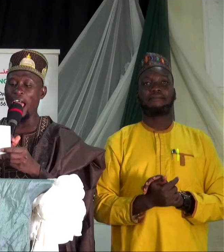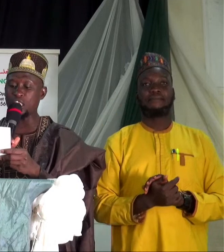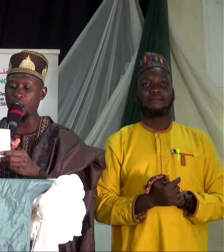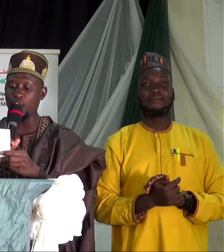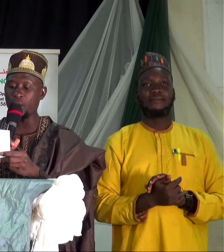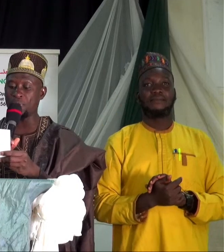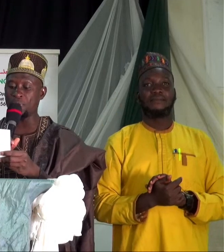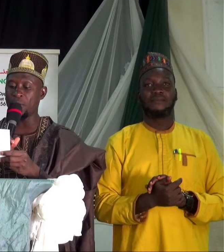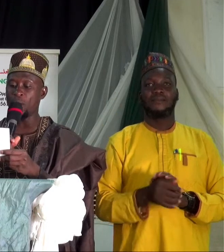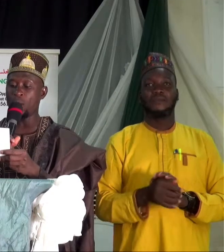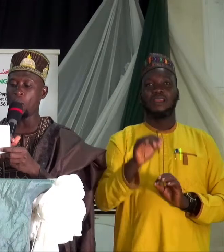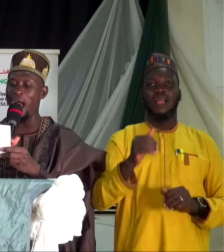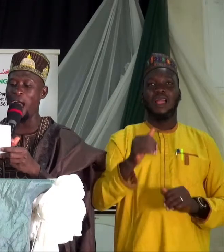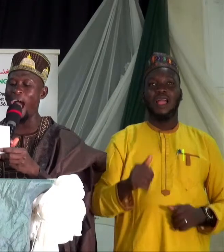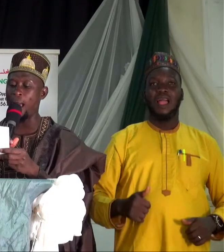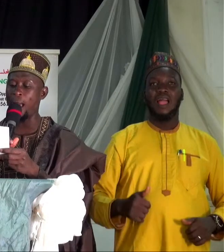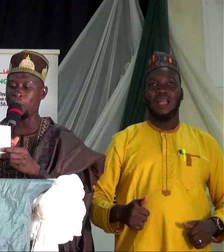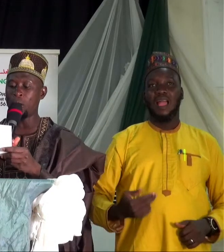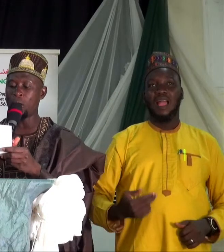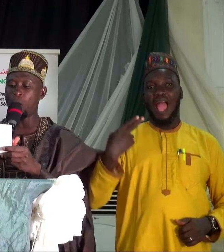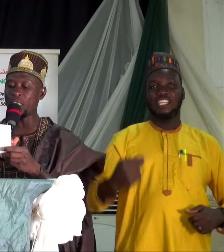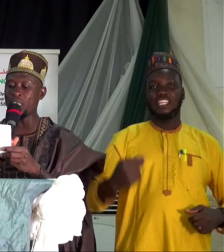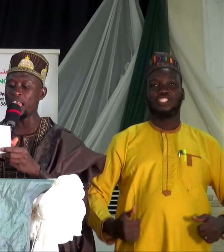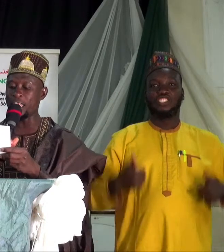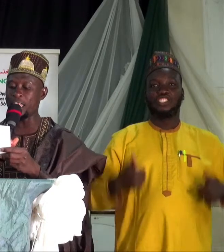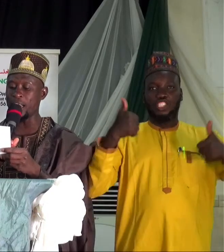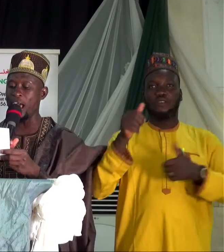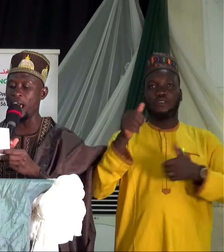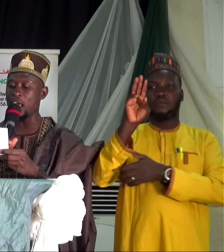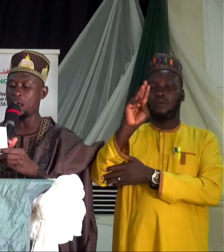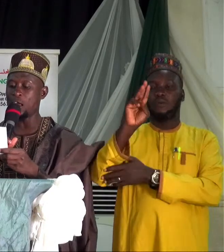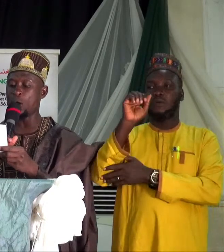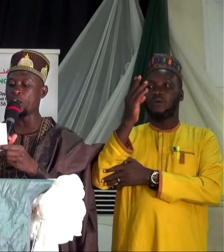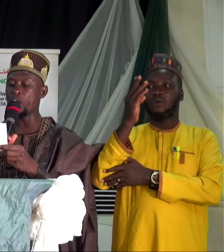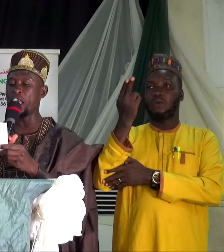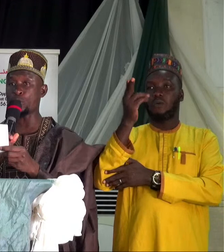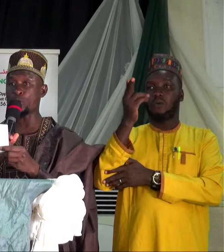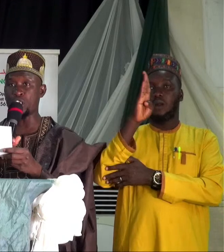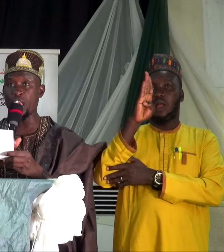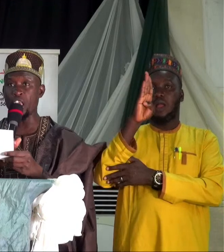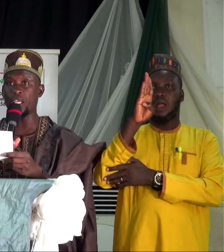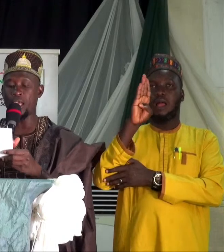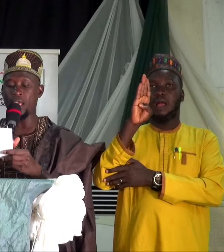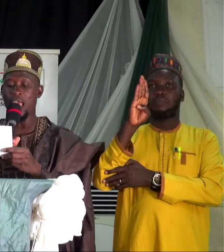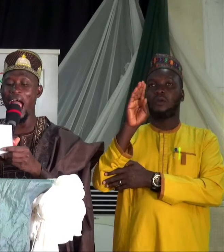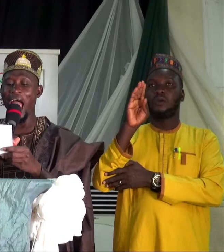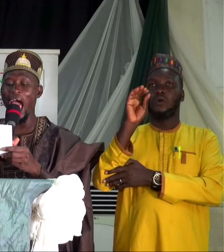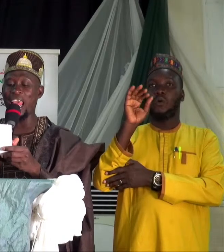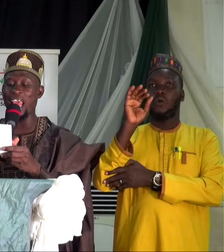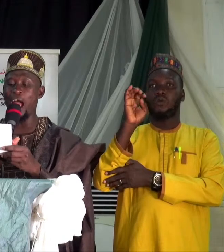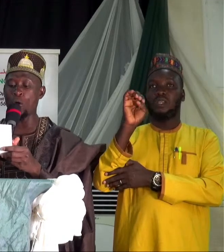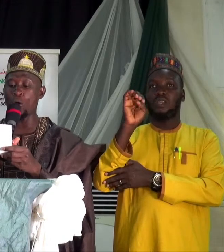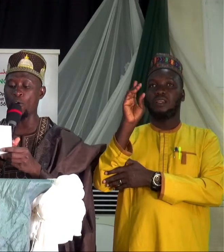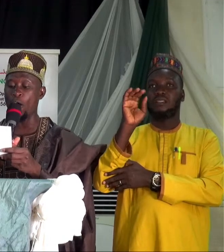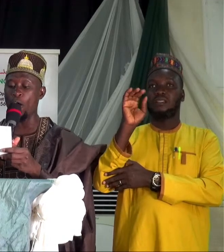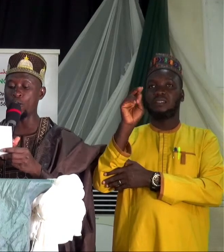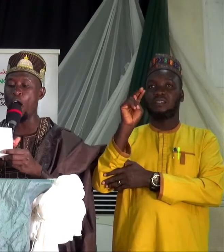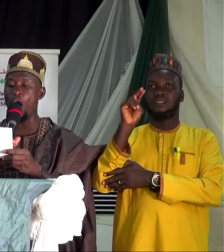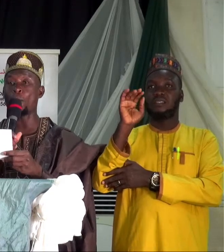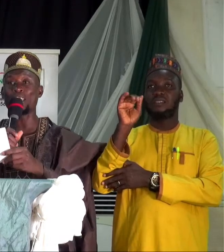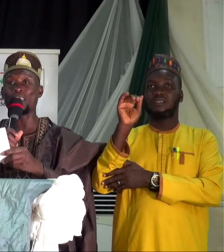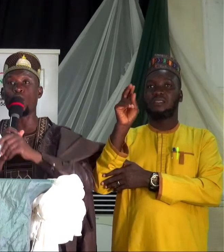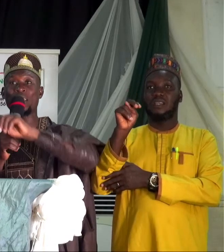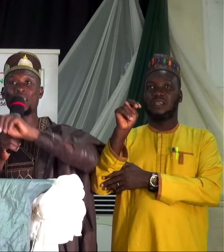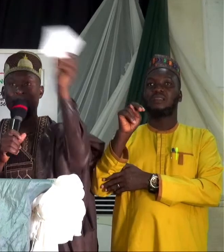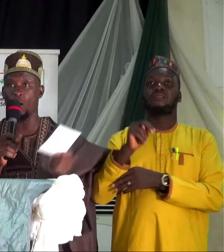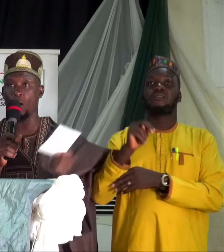Aichi Wahab Oyediran Oyetuji Are Ago of Oyo